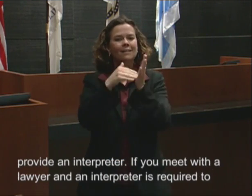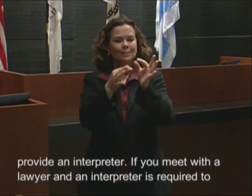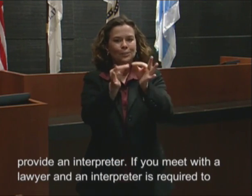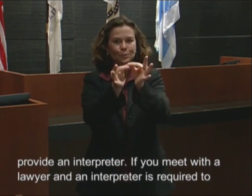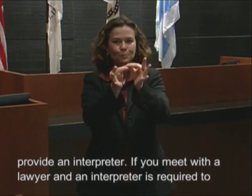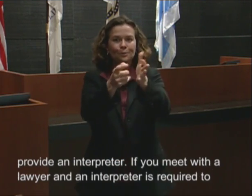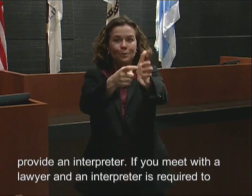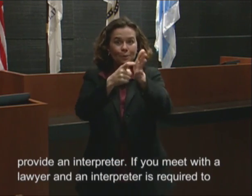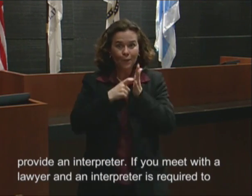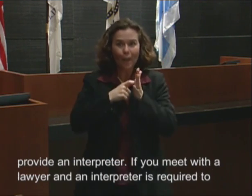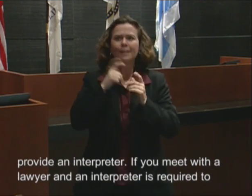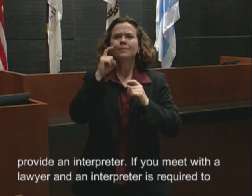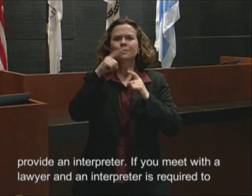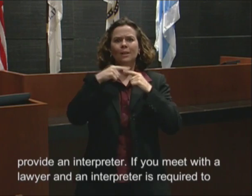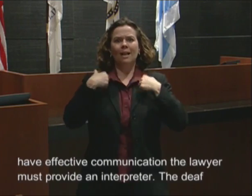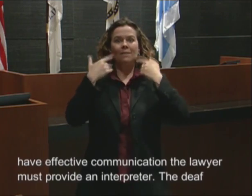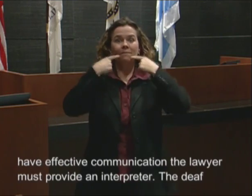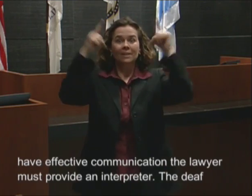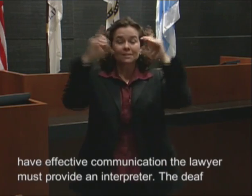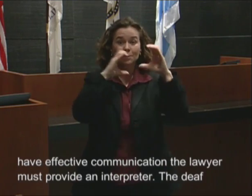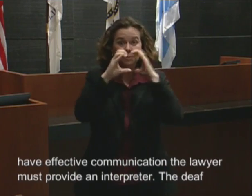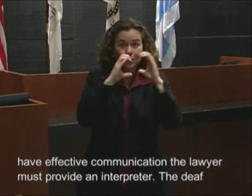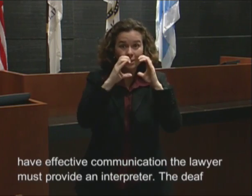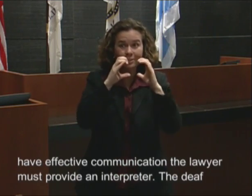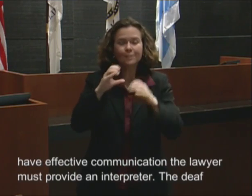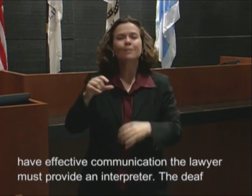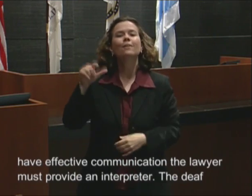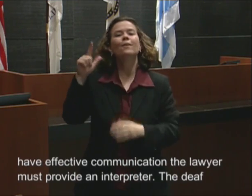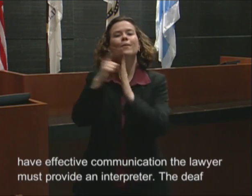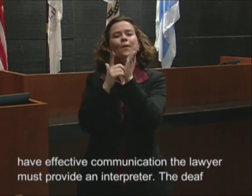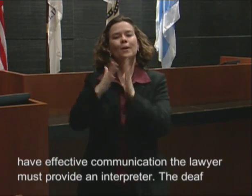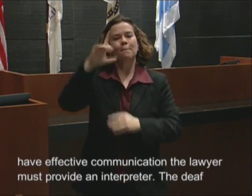have effective communication, the lawyer must provide an interpreter.